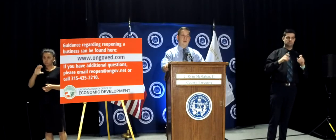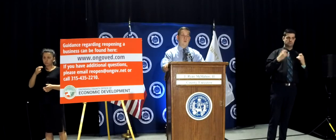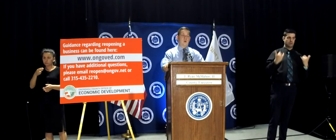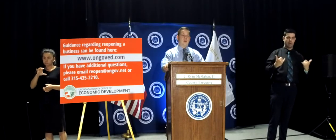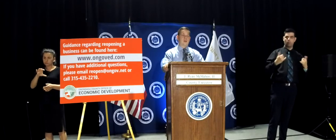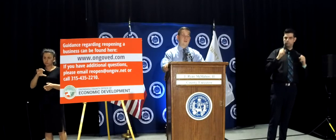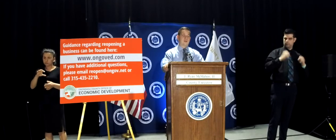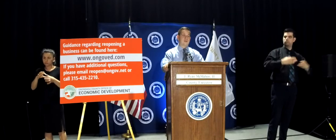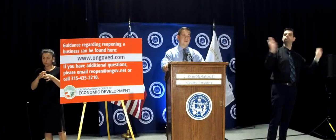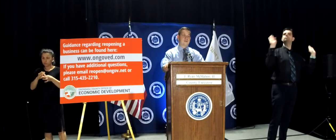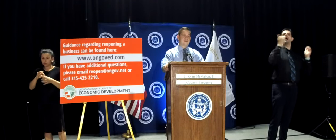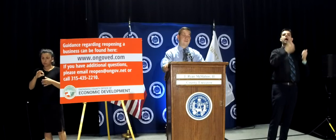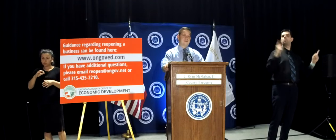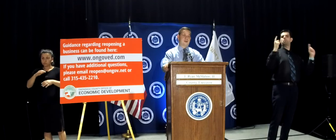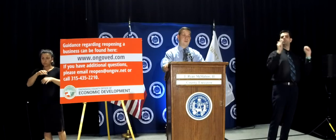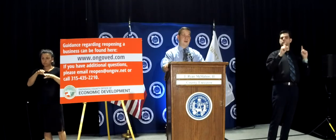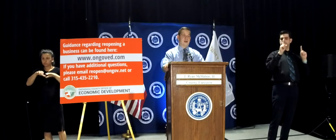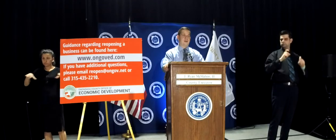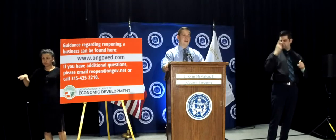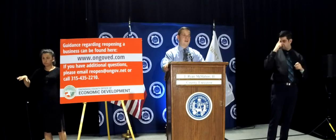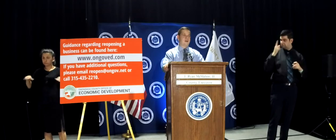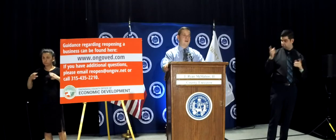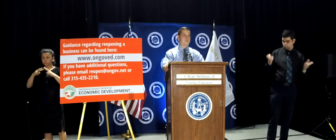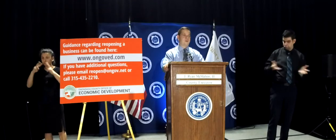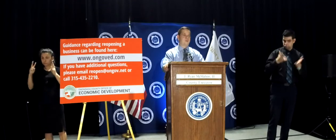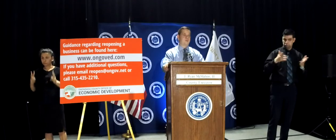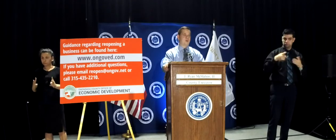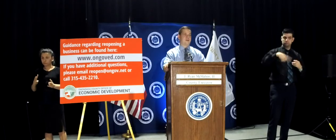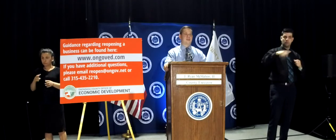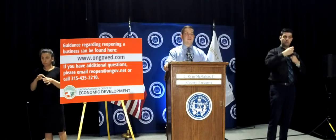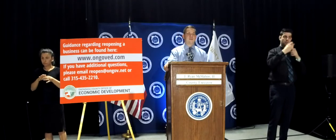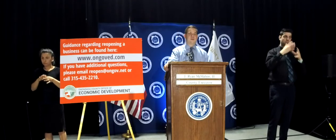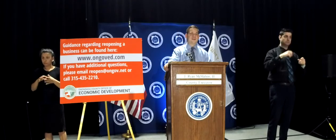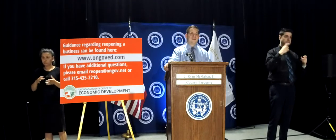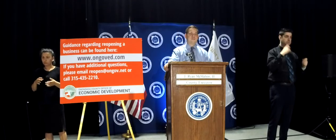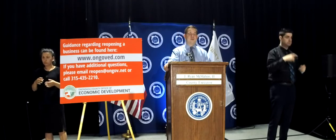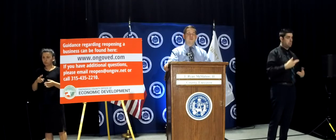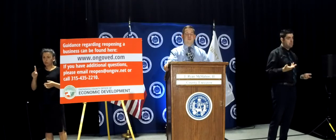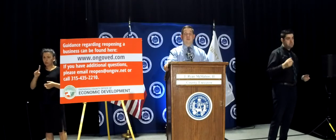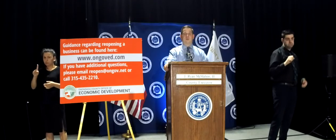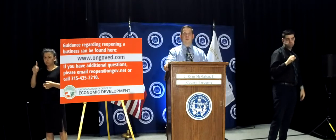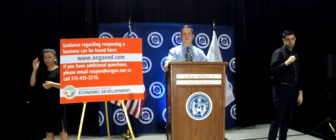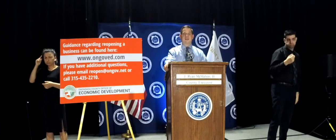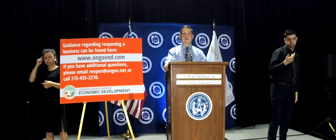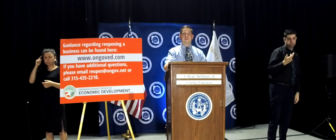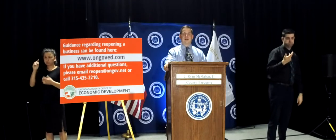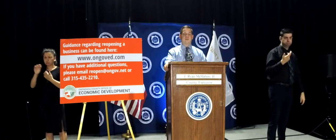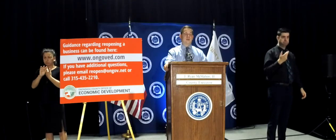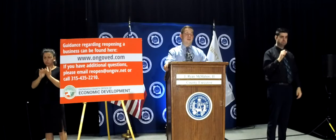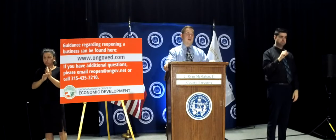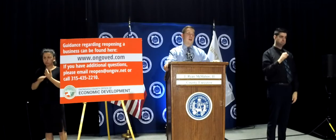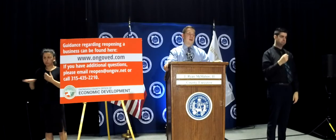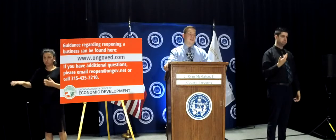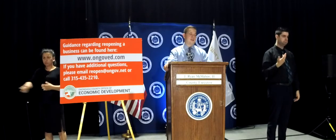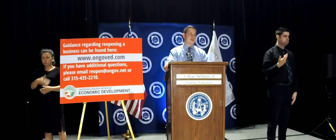doing? Well, you gave me an idea, but maybe we should bring the mobile testing